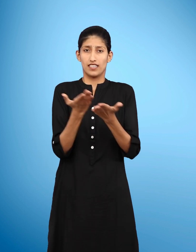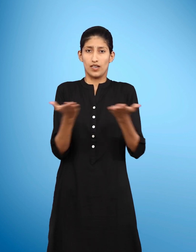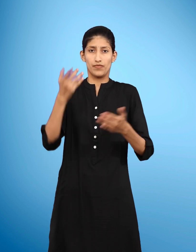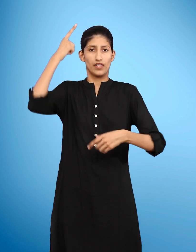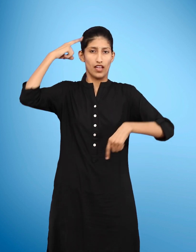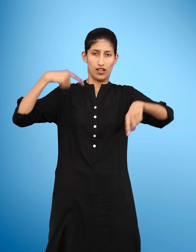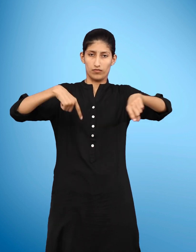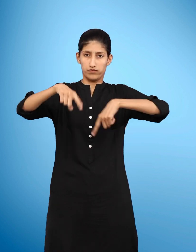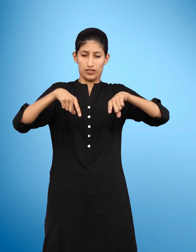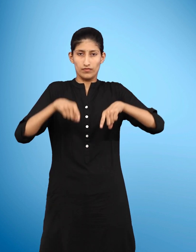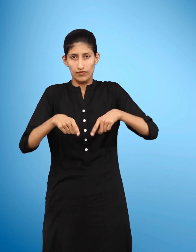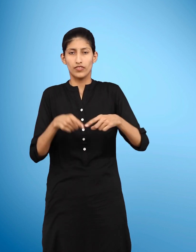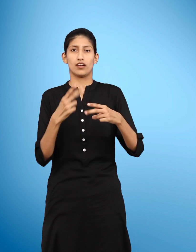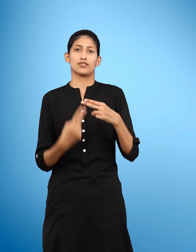The story of the Silk Route.